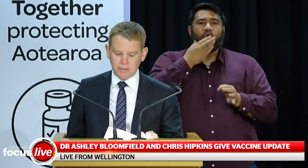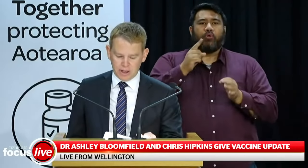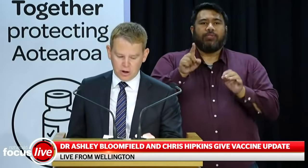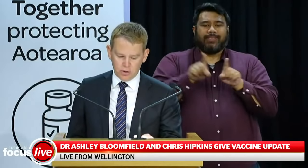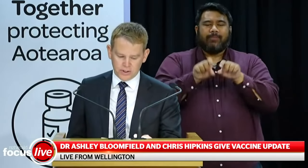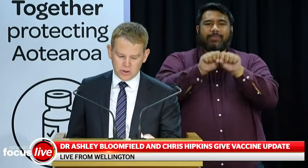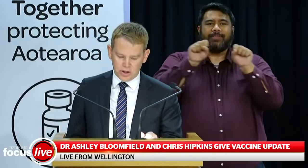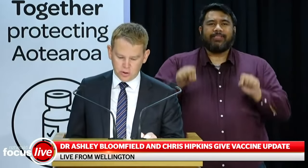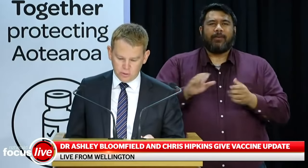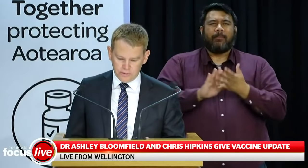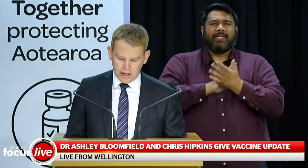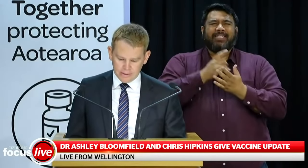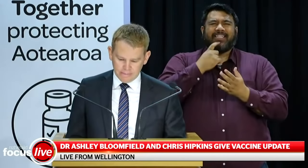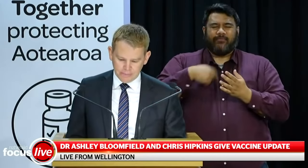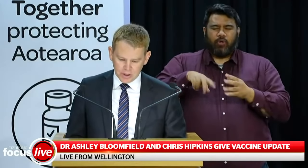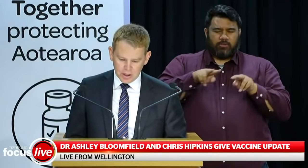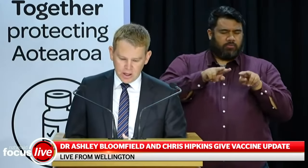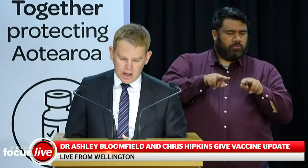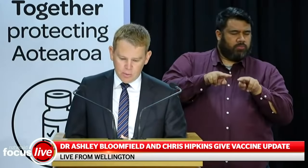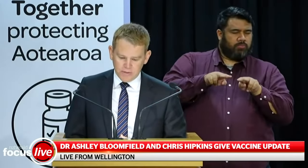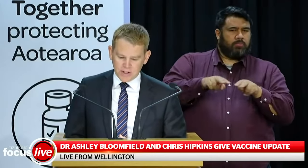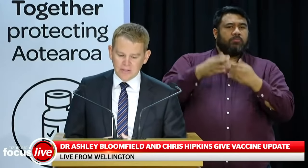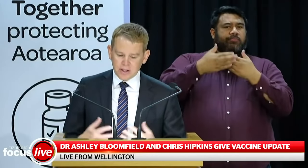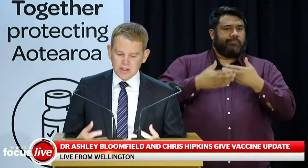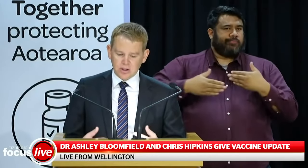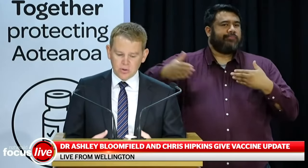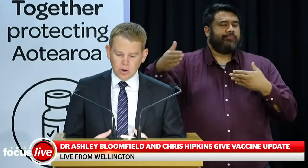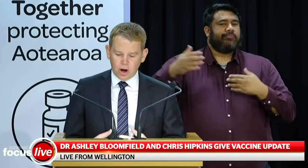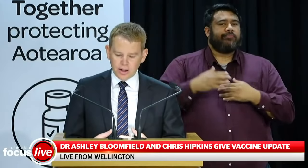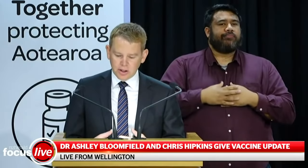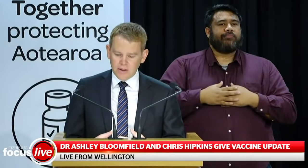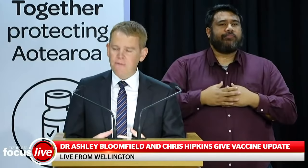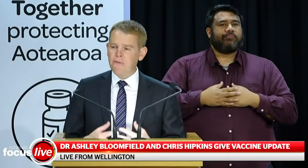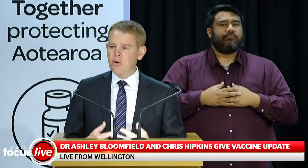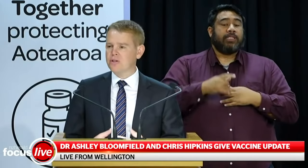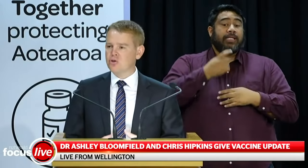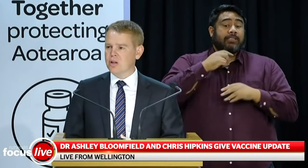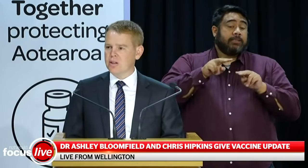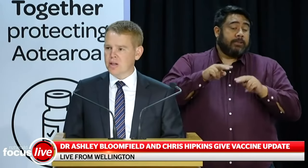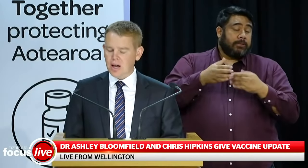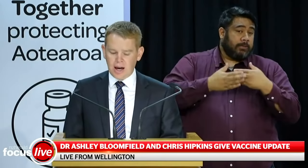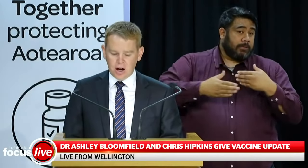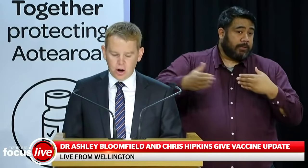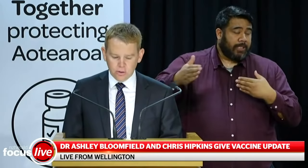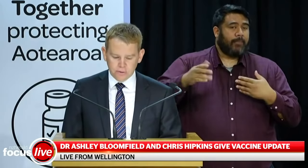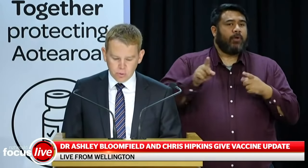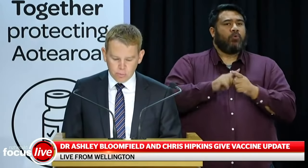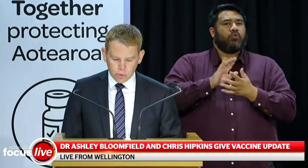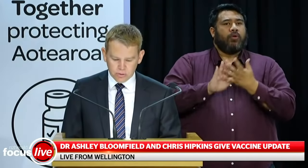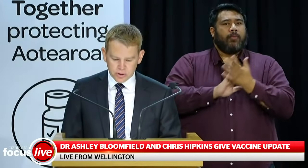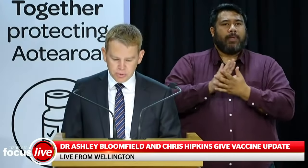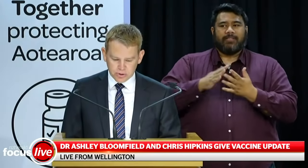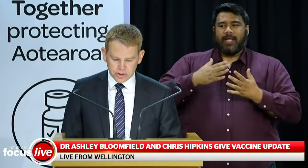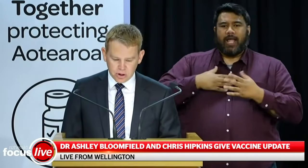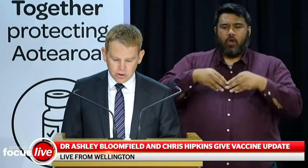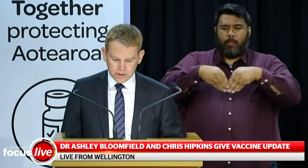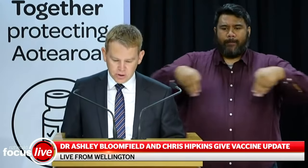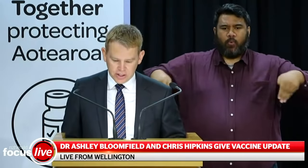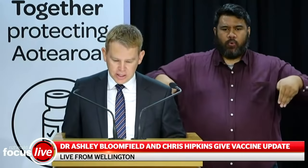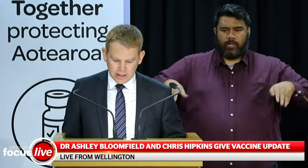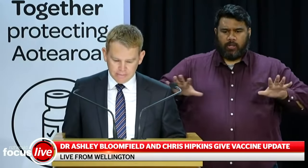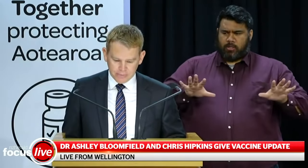will give us better oversight of that. We've done this to further strengthen our overall border response